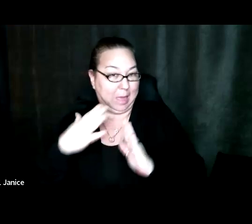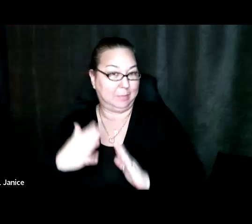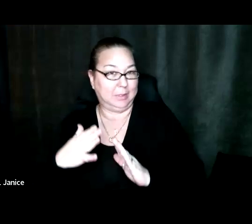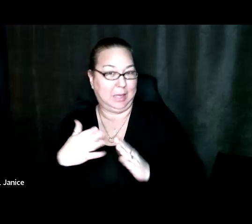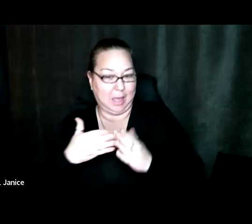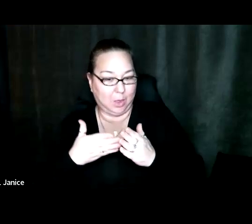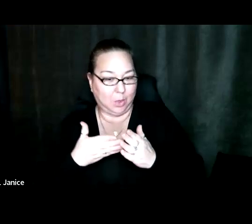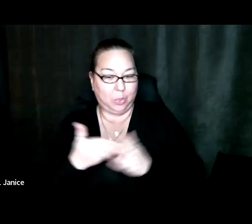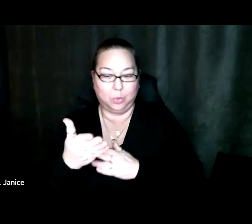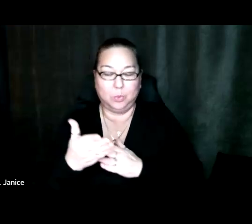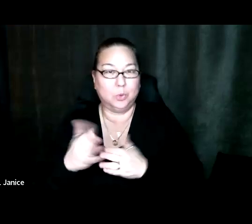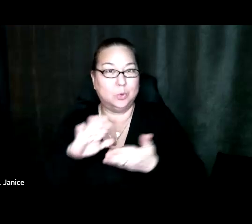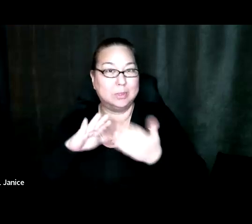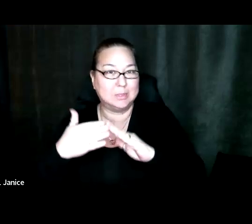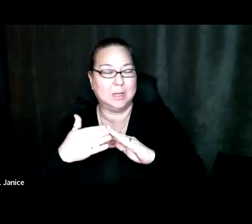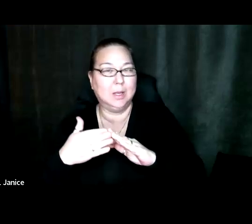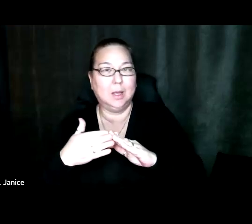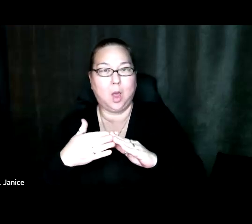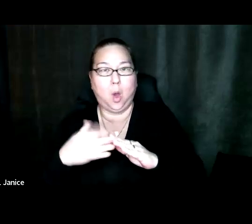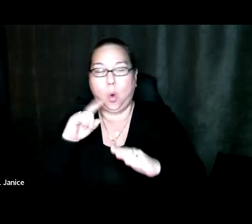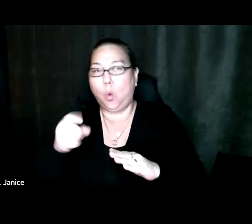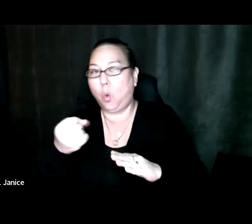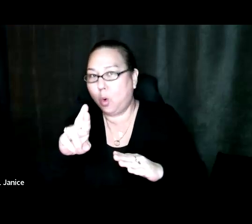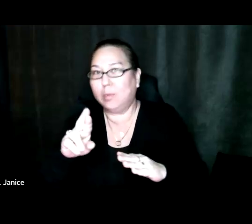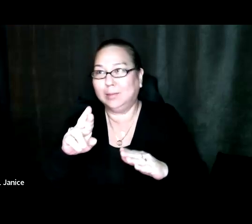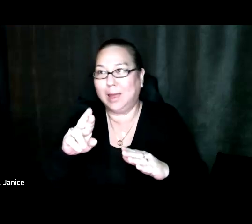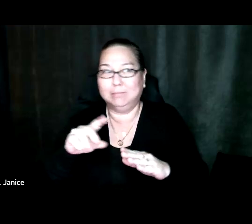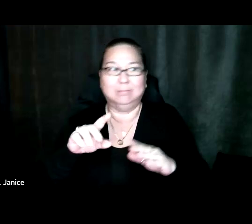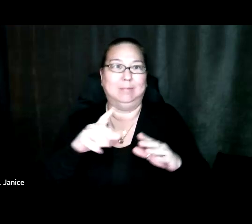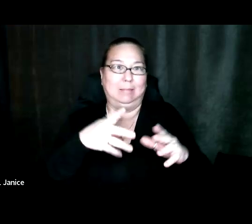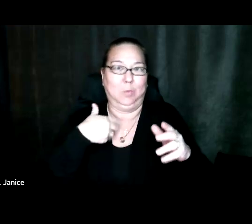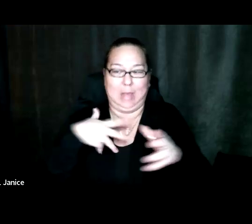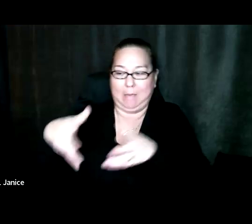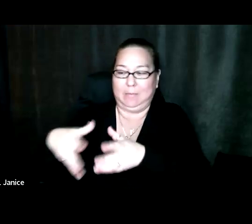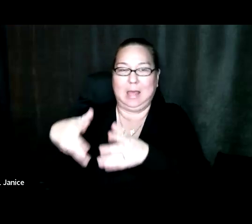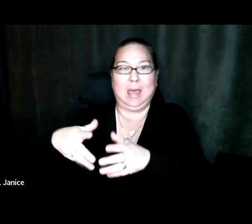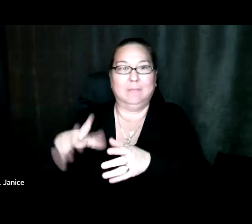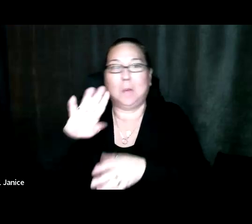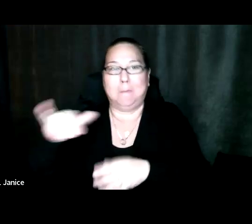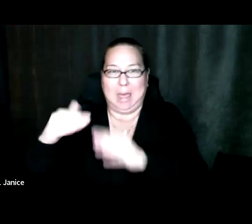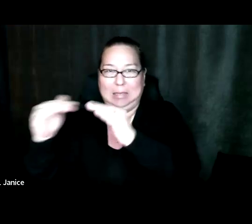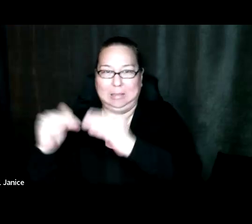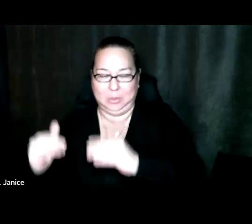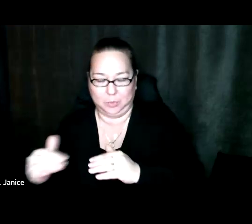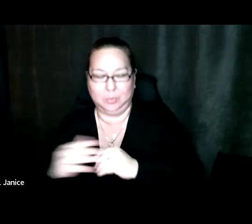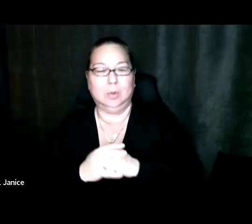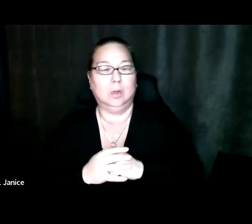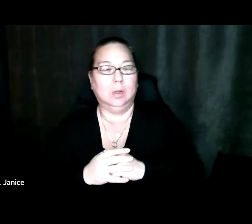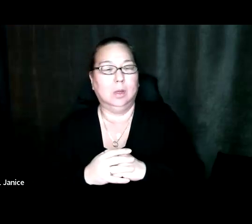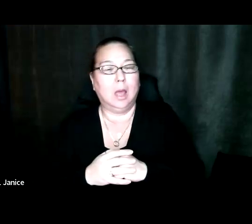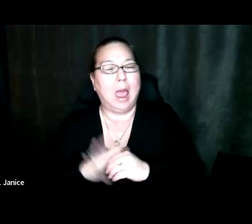then the rest by tier? That had been wrestled with by the task force, is done commonly in other cities that look at